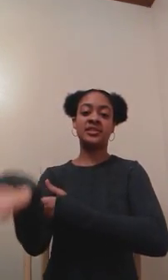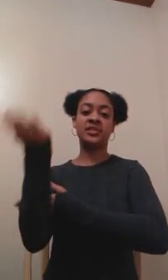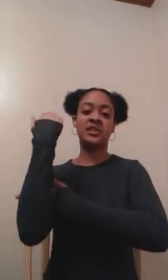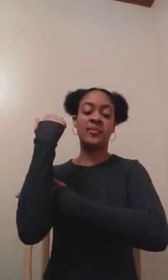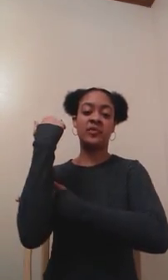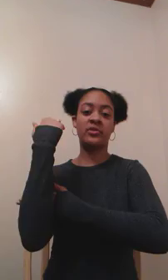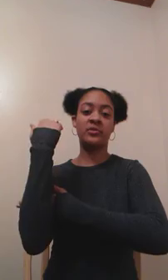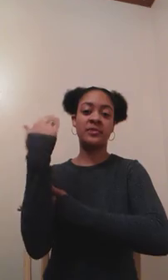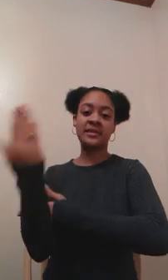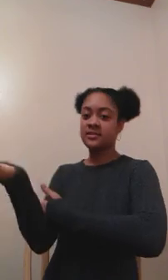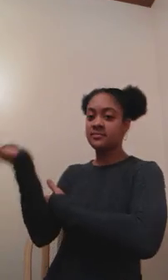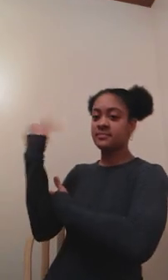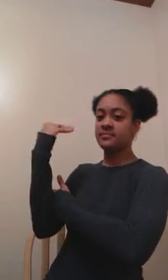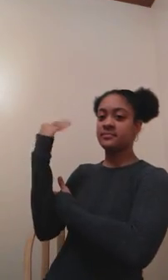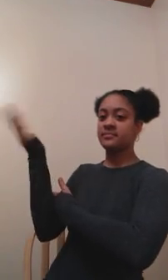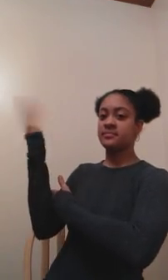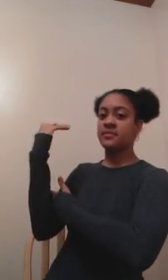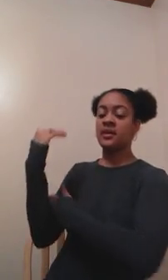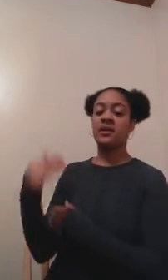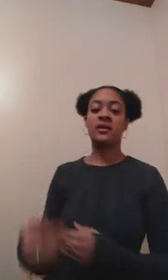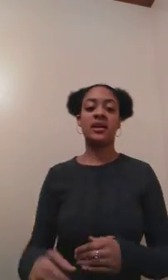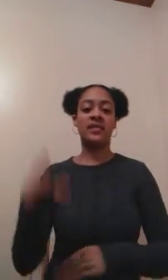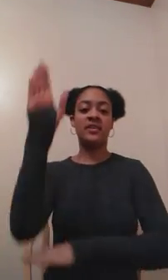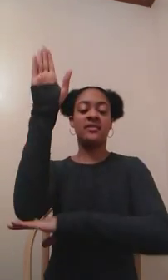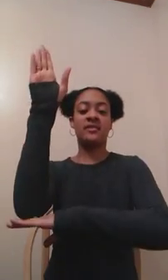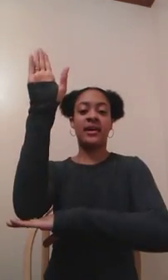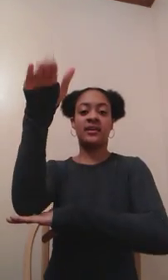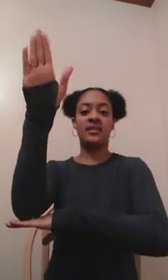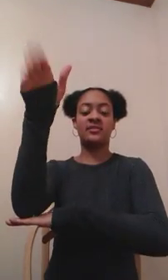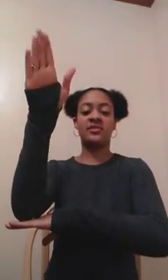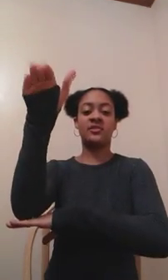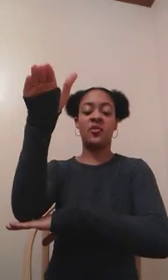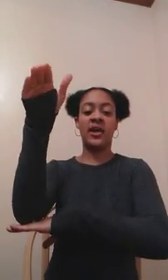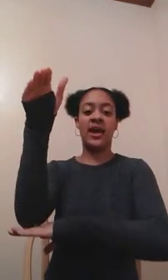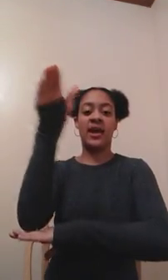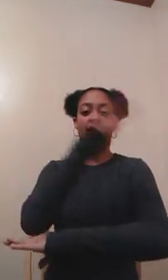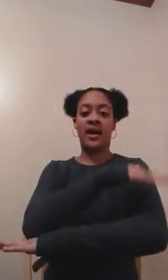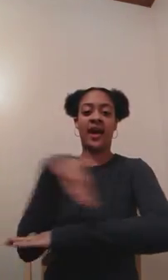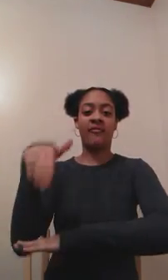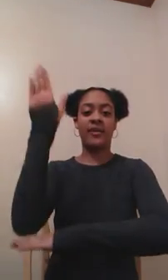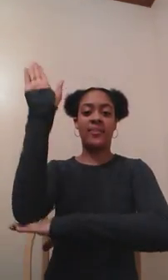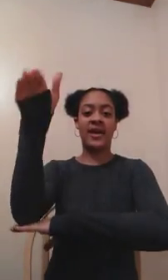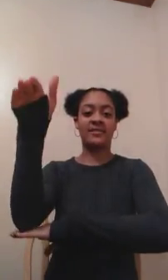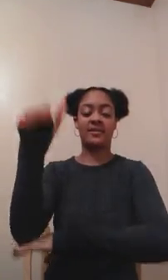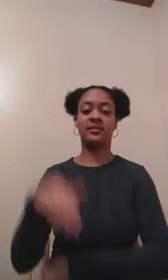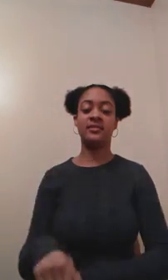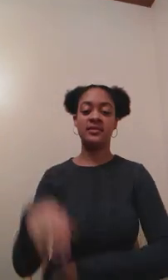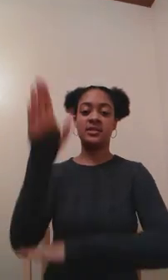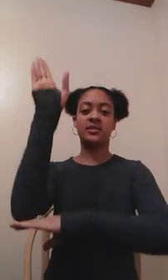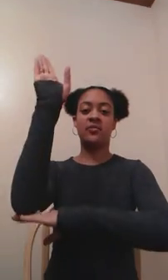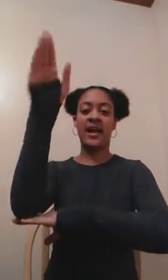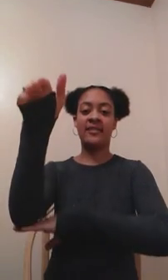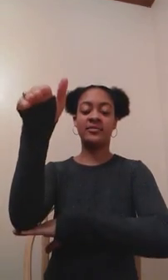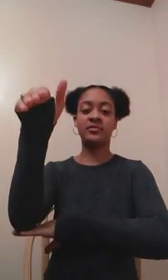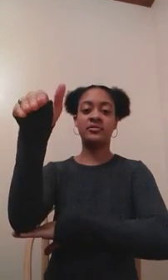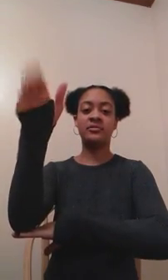just coming over the horizon. And this is like it's just going halfway past it. So, afternoon